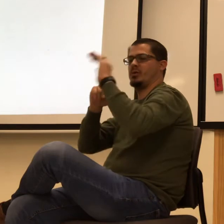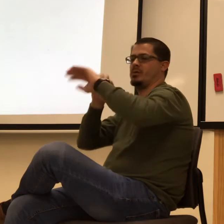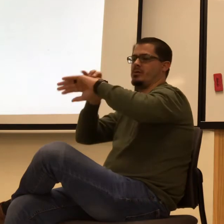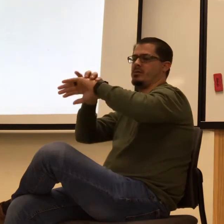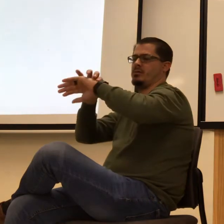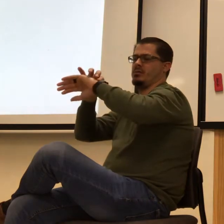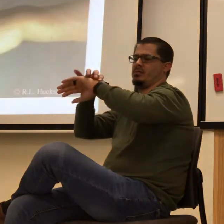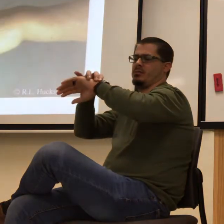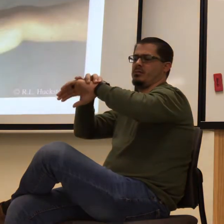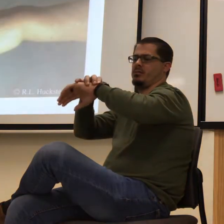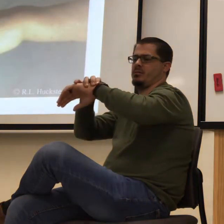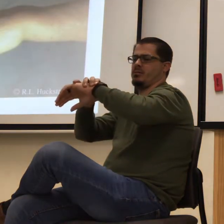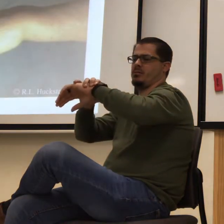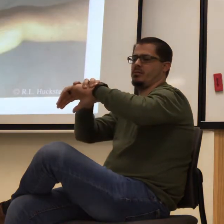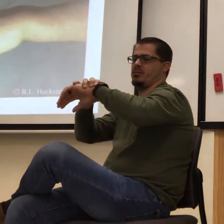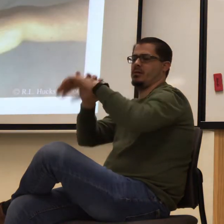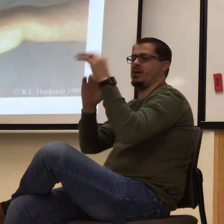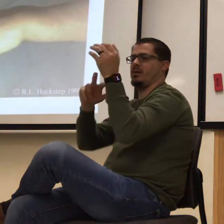I showed you this before, remember?